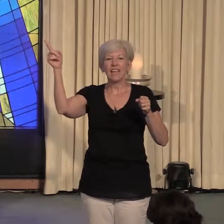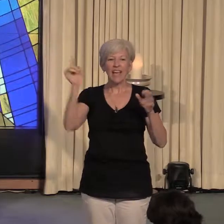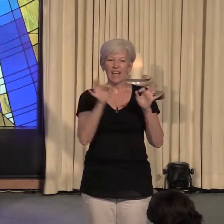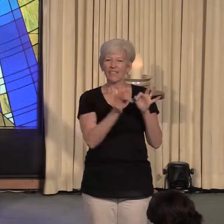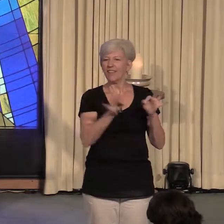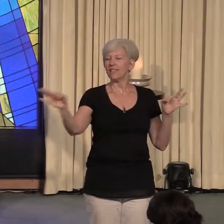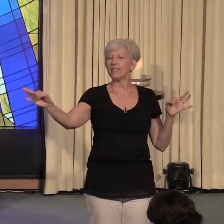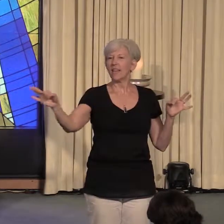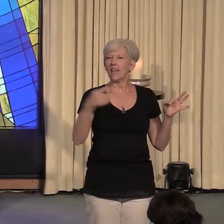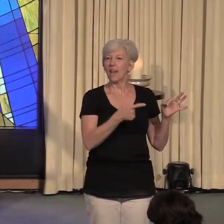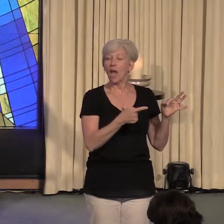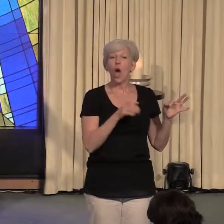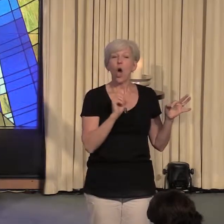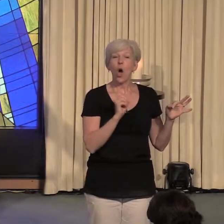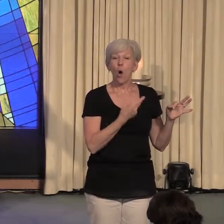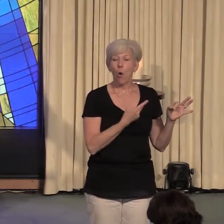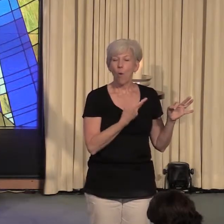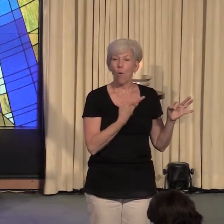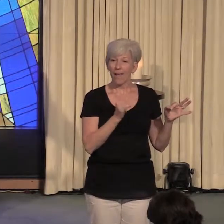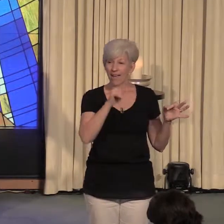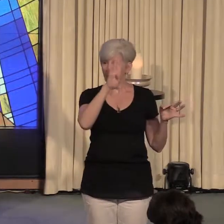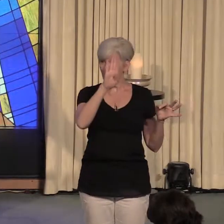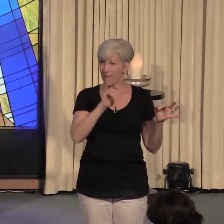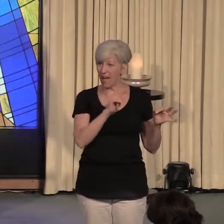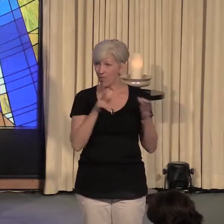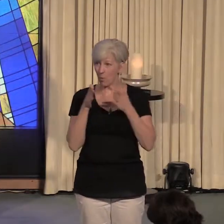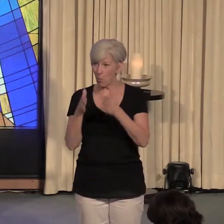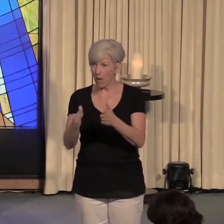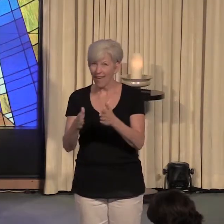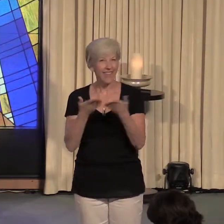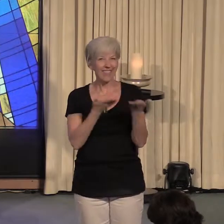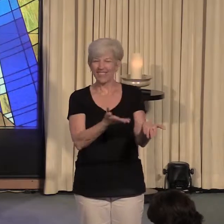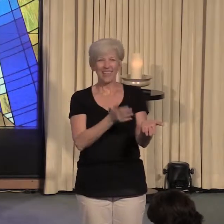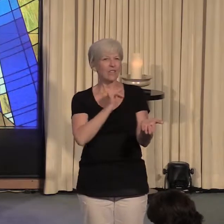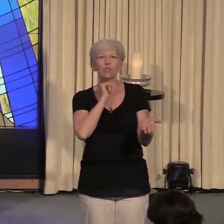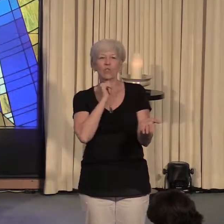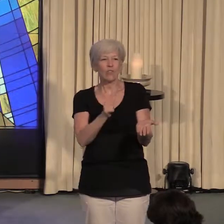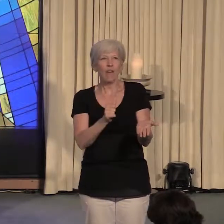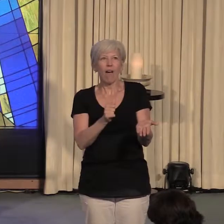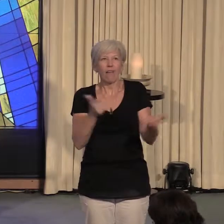said, oh, and by the way, these don't exist anymore.